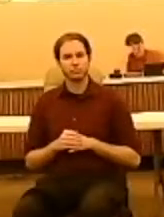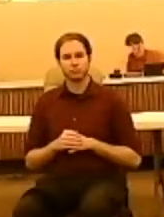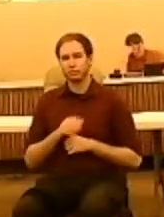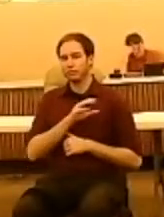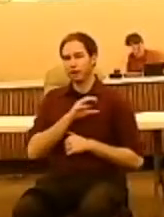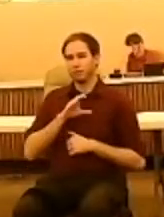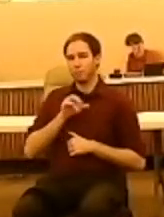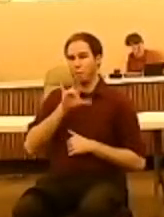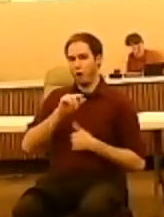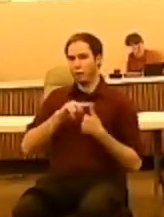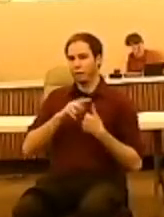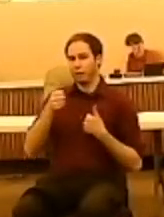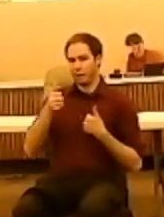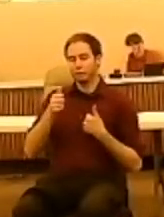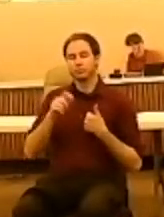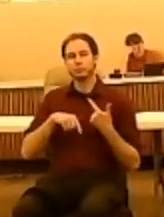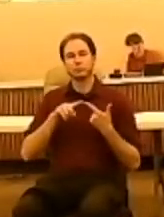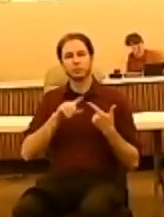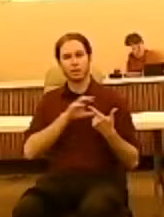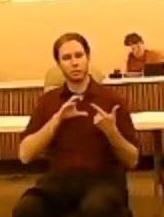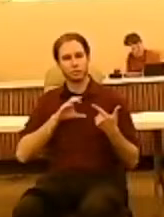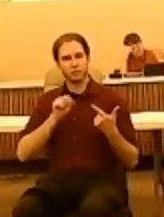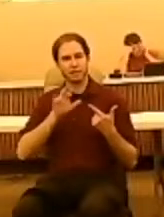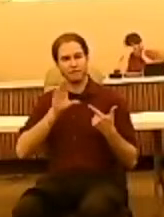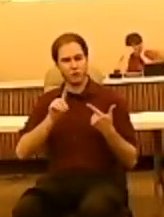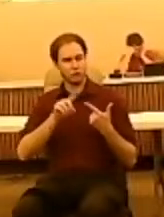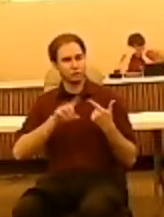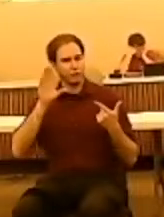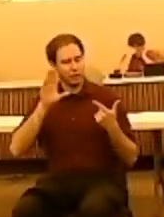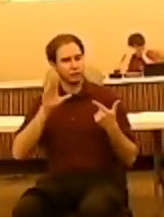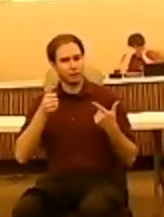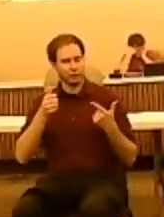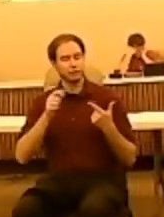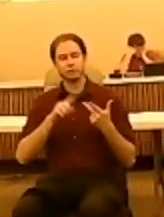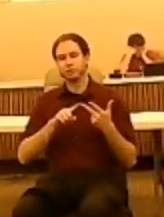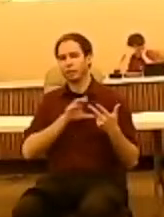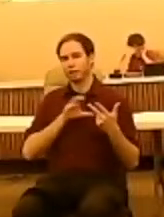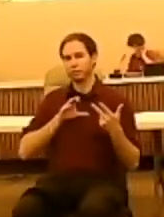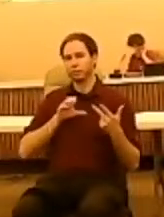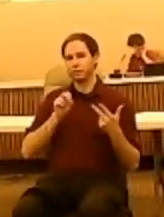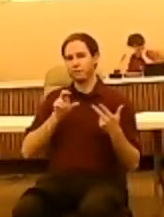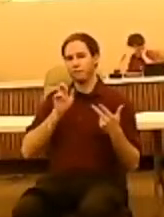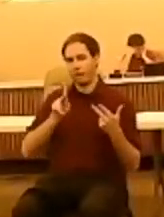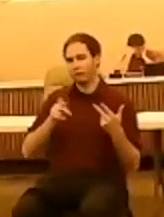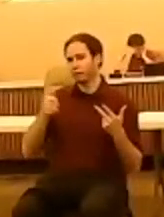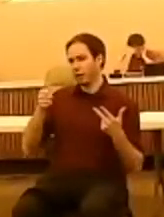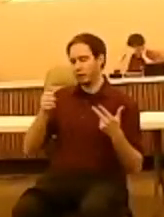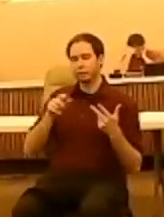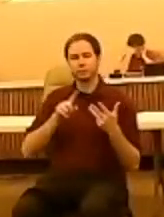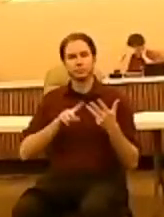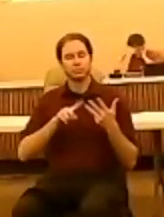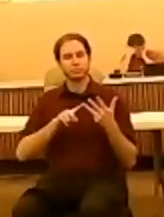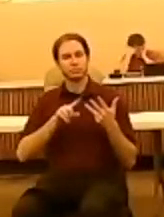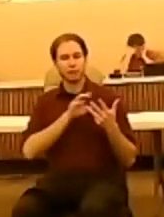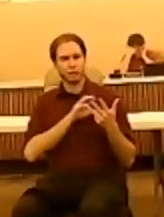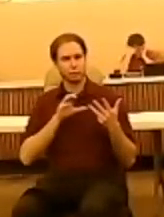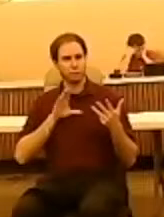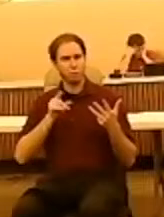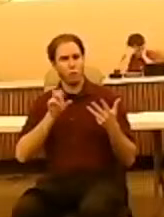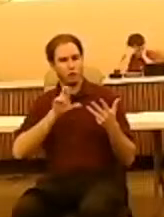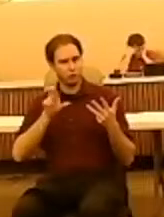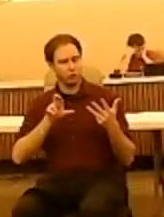Councilmember Barley, Aye. Councilmember Stafford. Councilmember Safranek. Aye. Councilmember